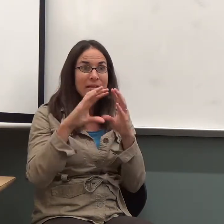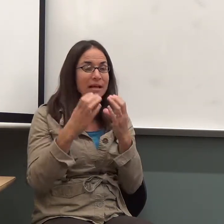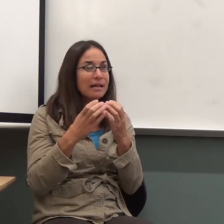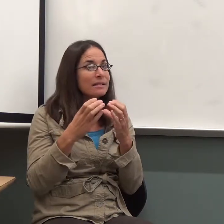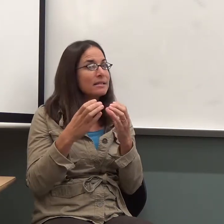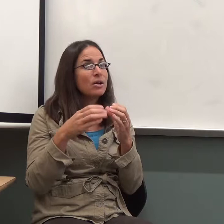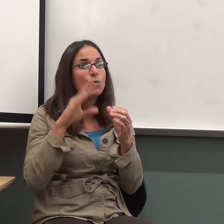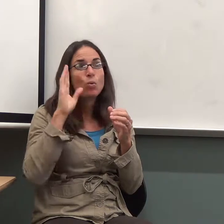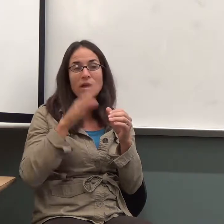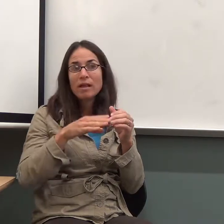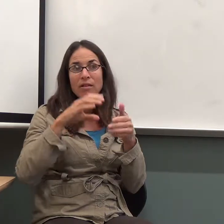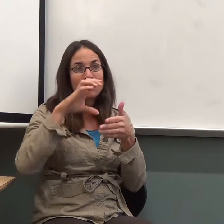my course.